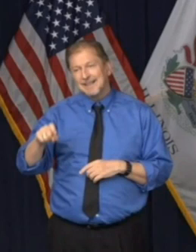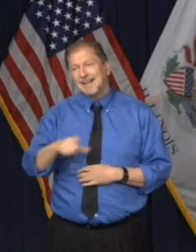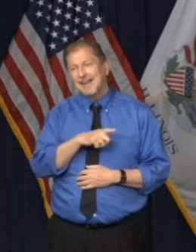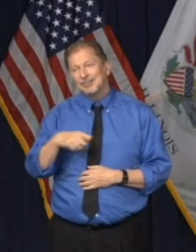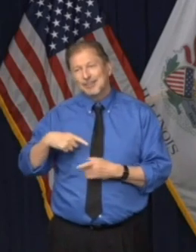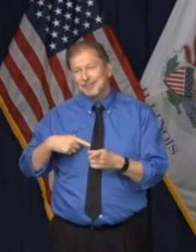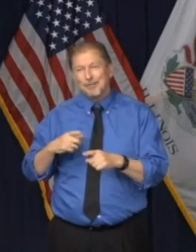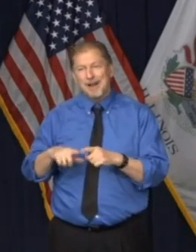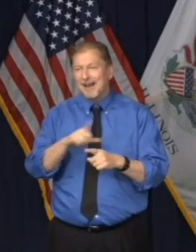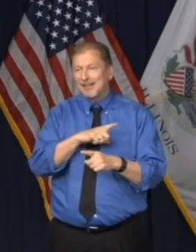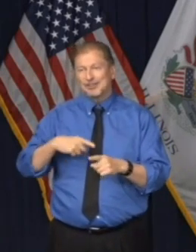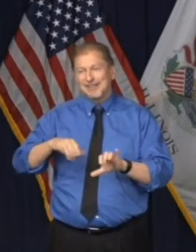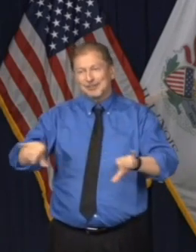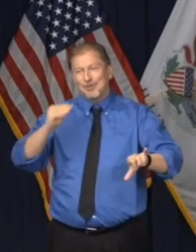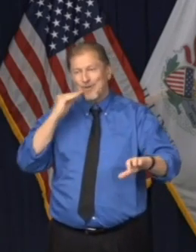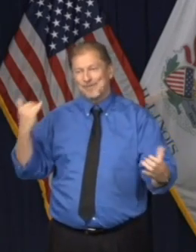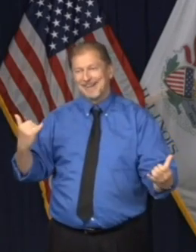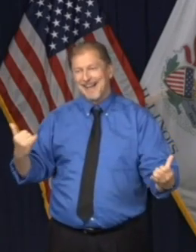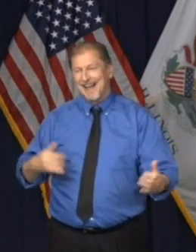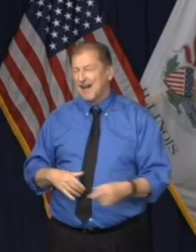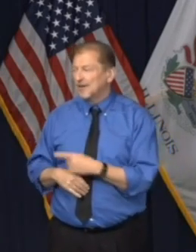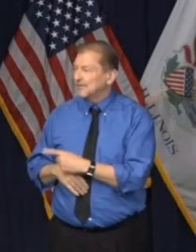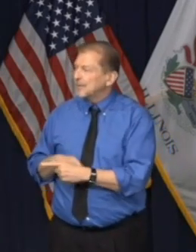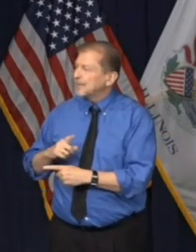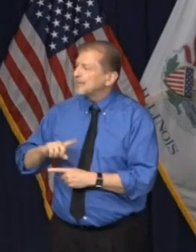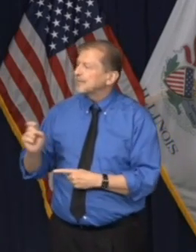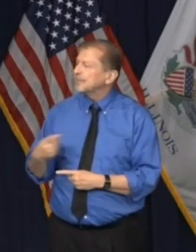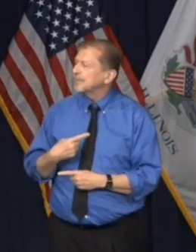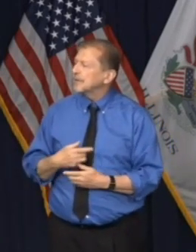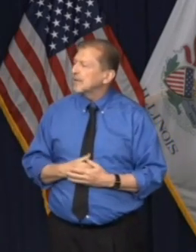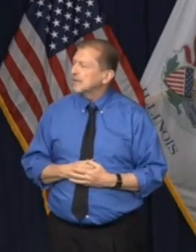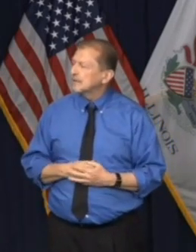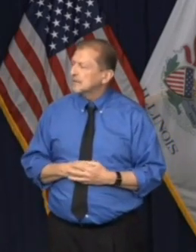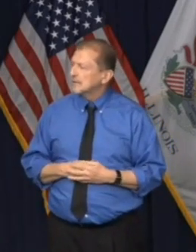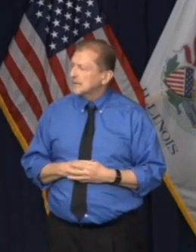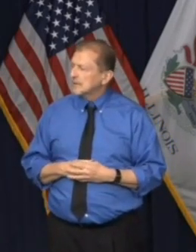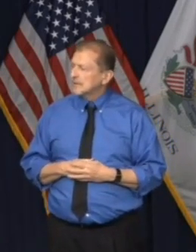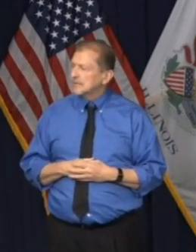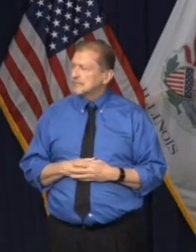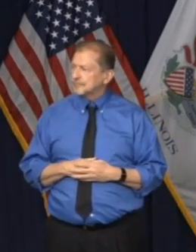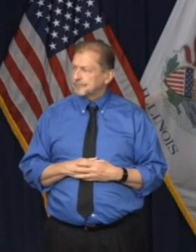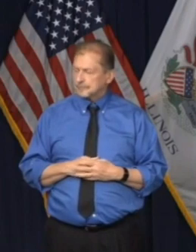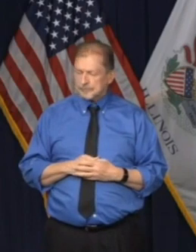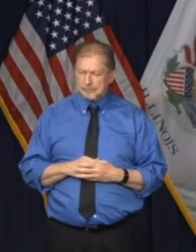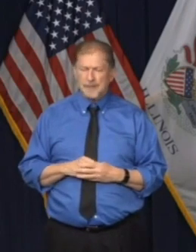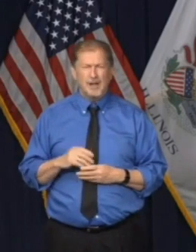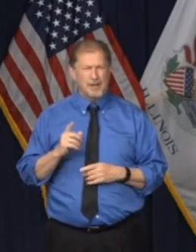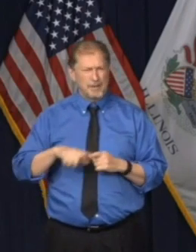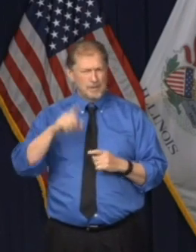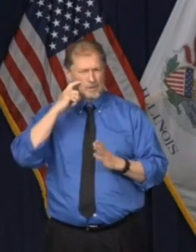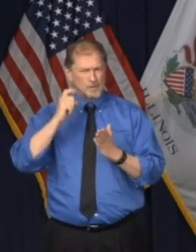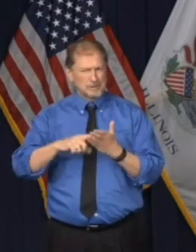Oh, Kelly had a follow-up as well. What do you make of the big chains getting more money out of the program instead of small businesses? Yeah.